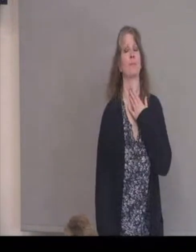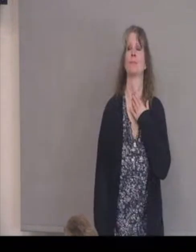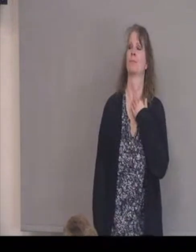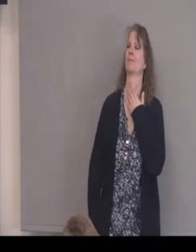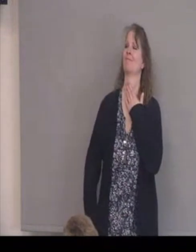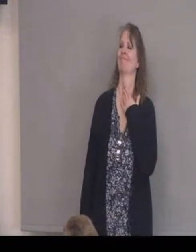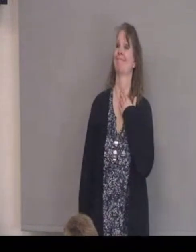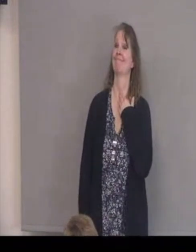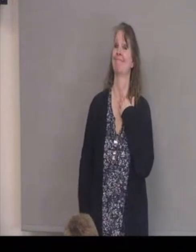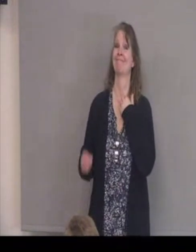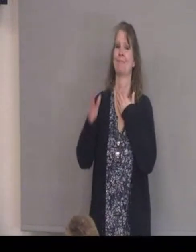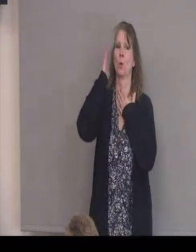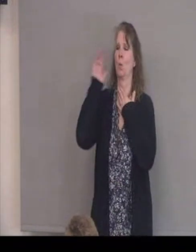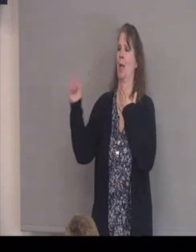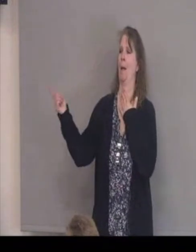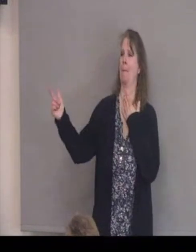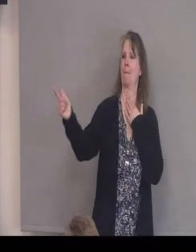to.